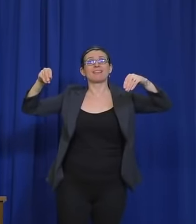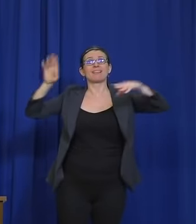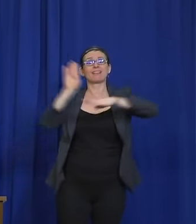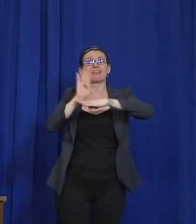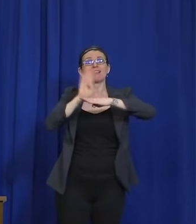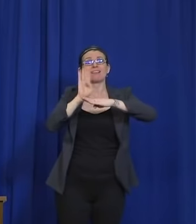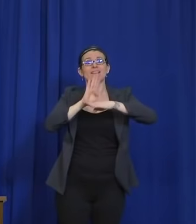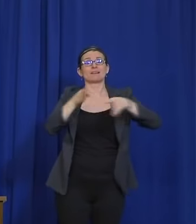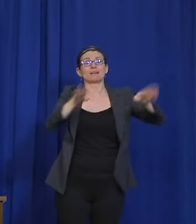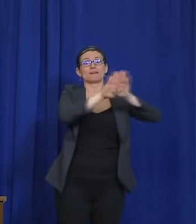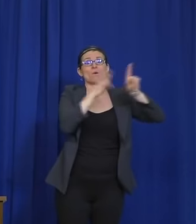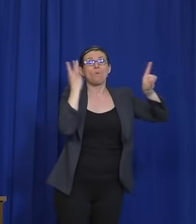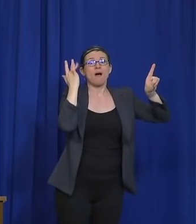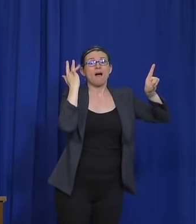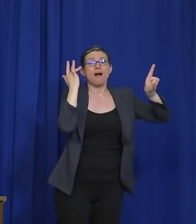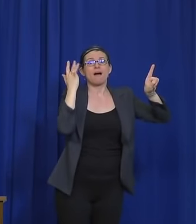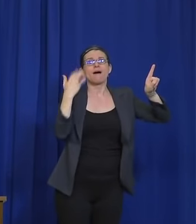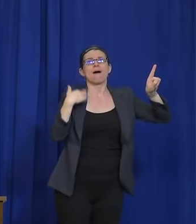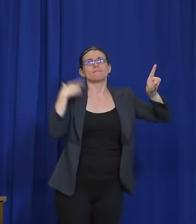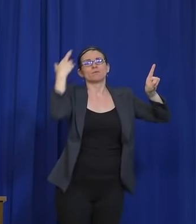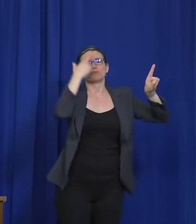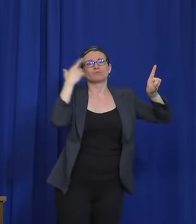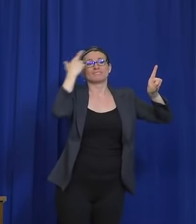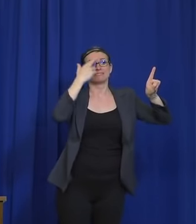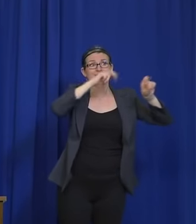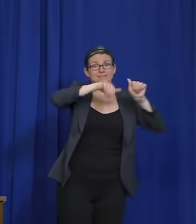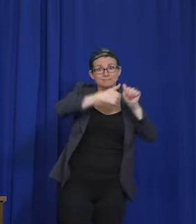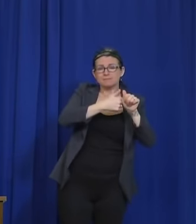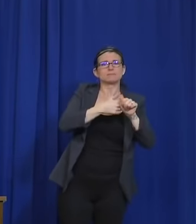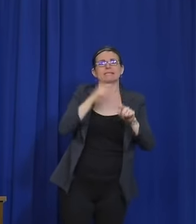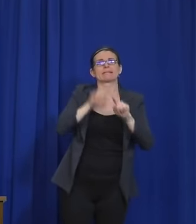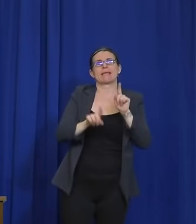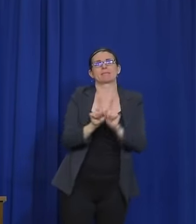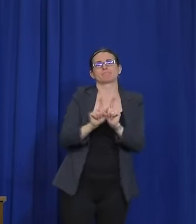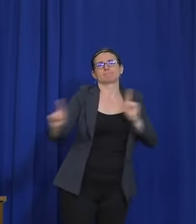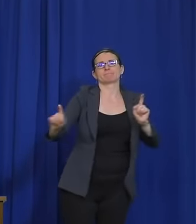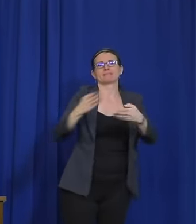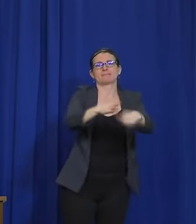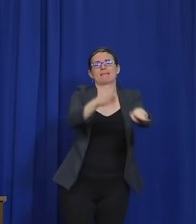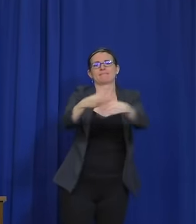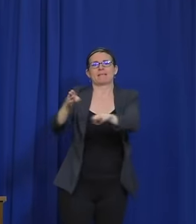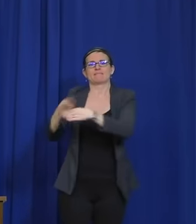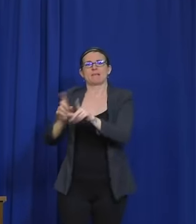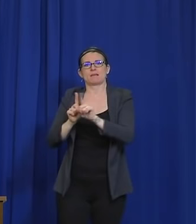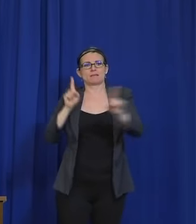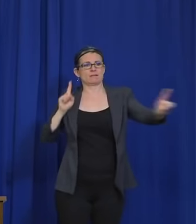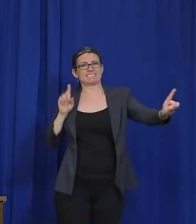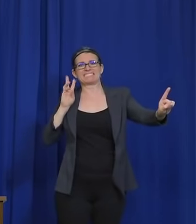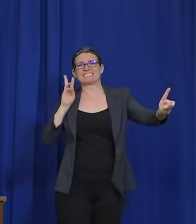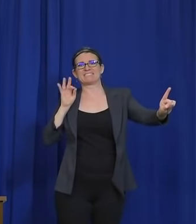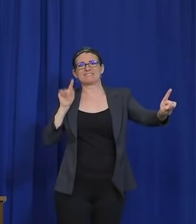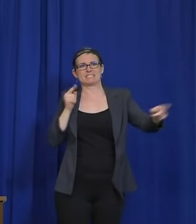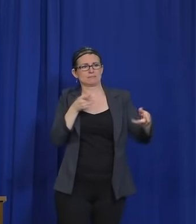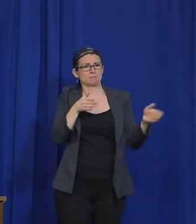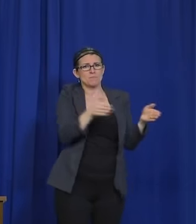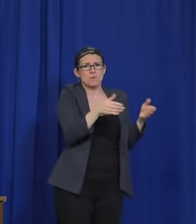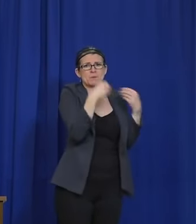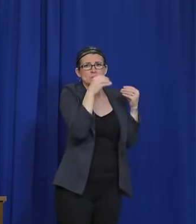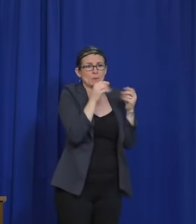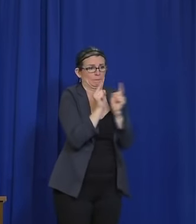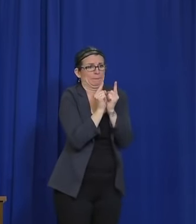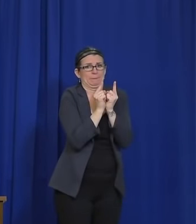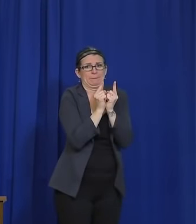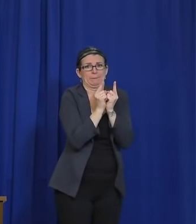physical distance, physical capacity to accommodate 6 feet distances between customers and staff or